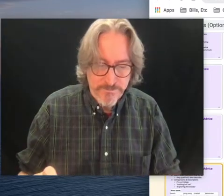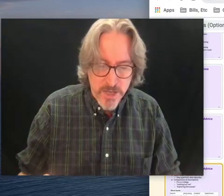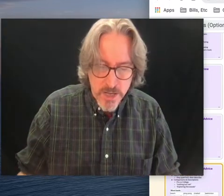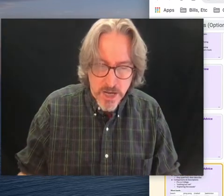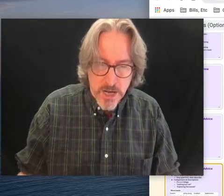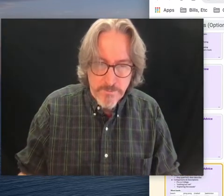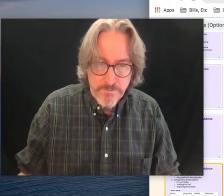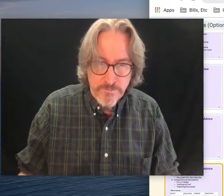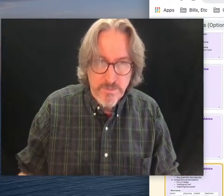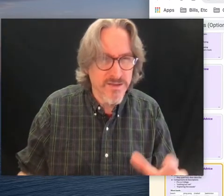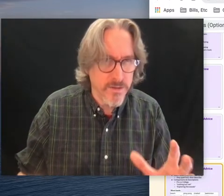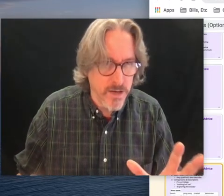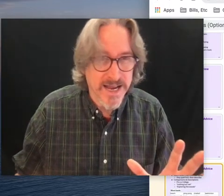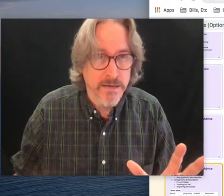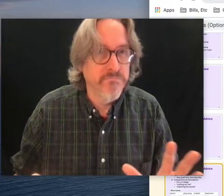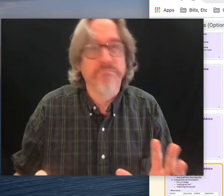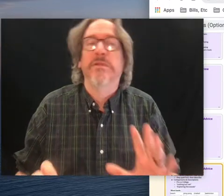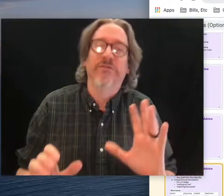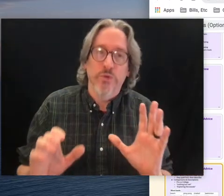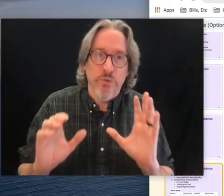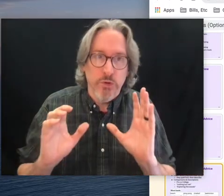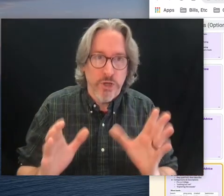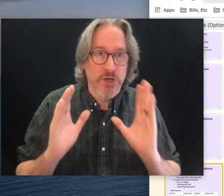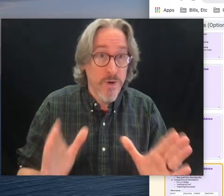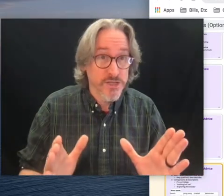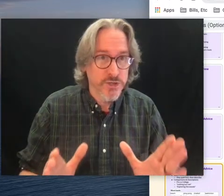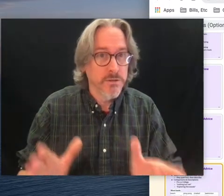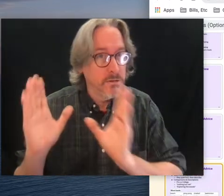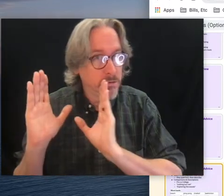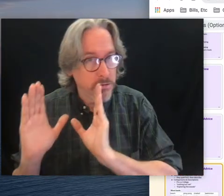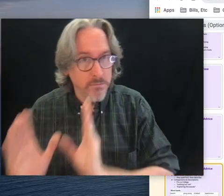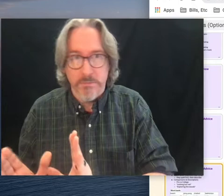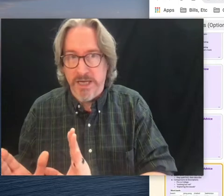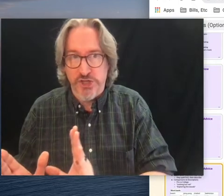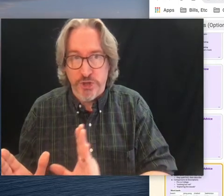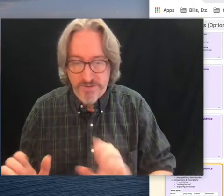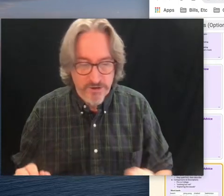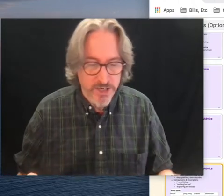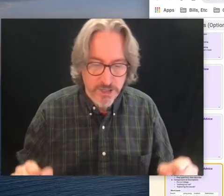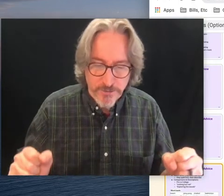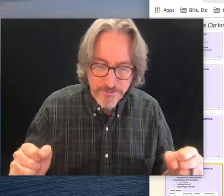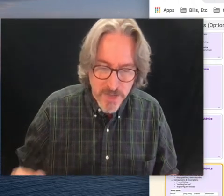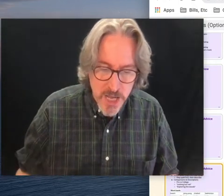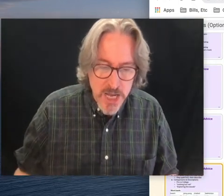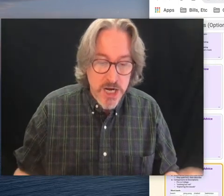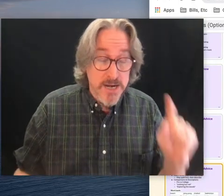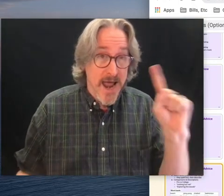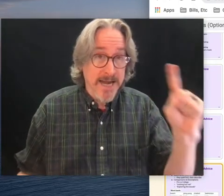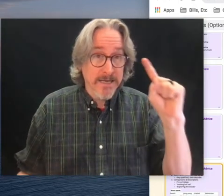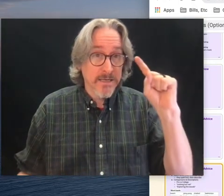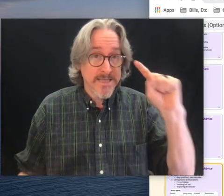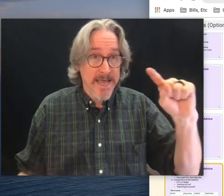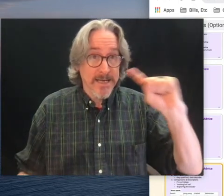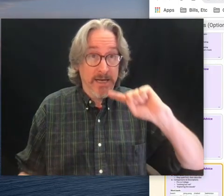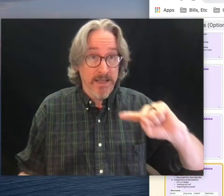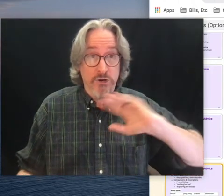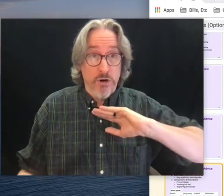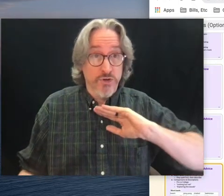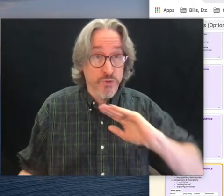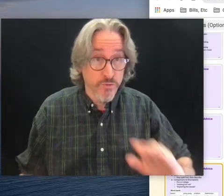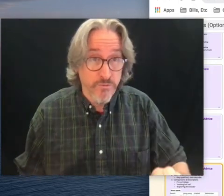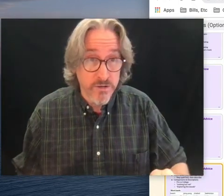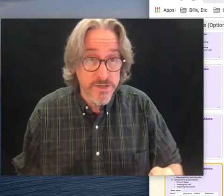that. Again, if you look at the question, it should be very clear. 9, 10, and